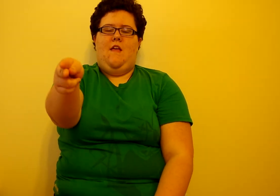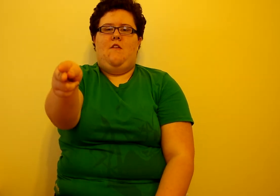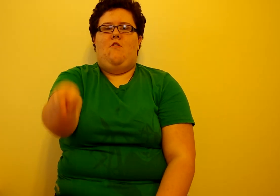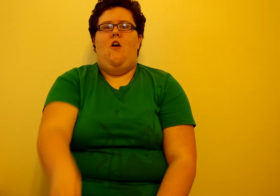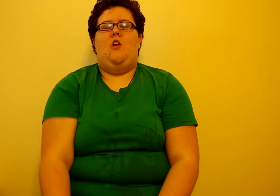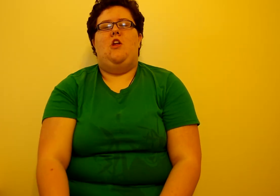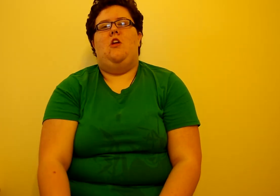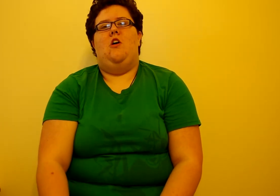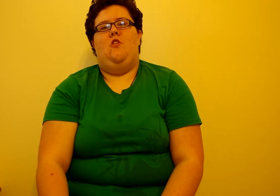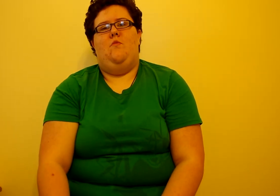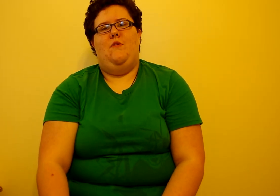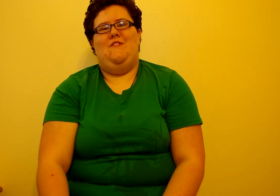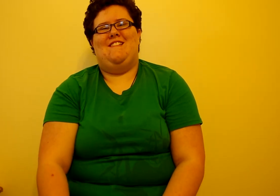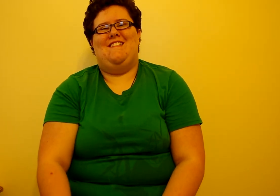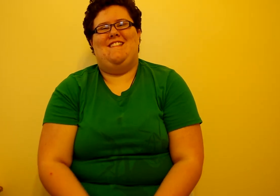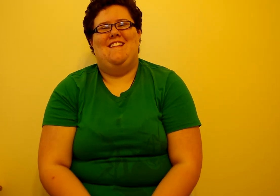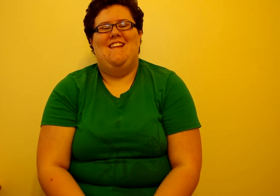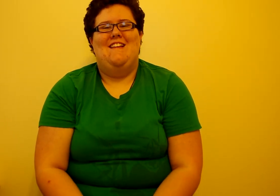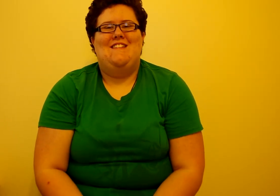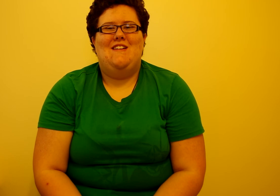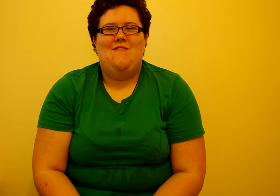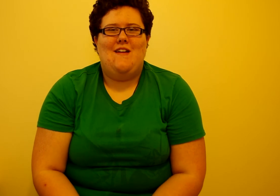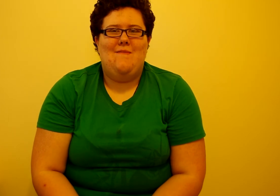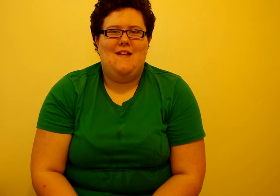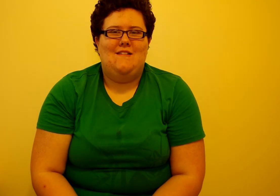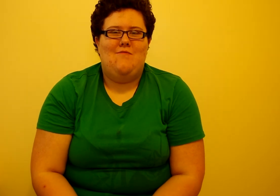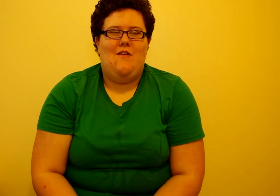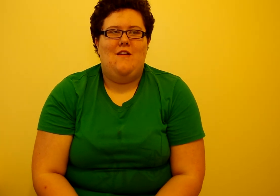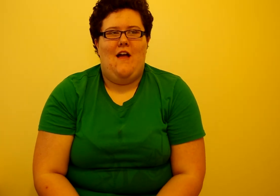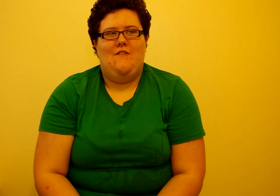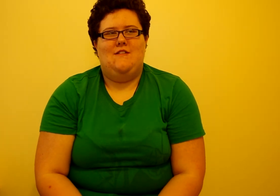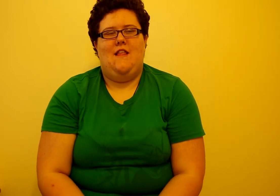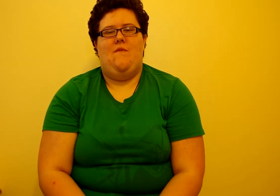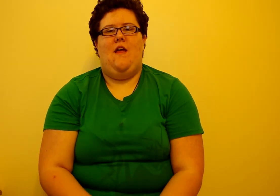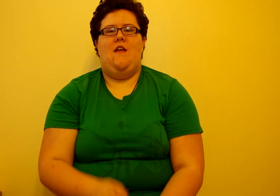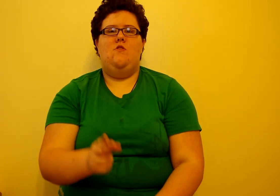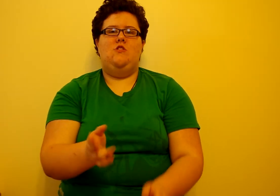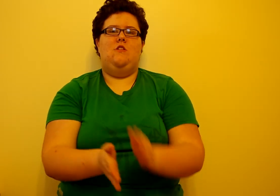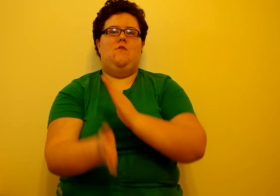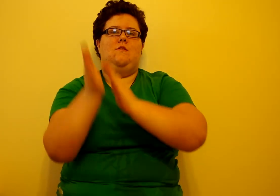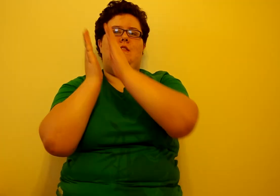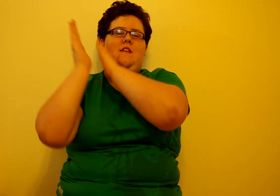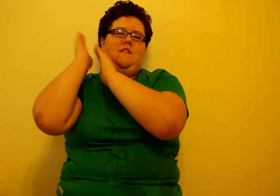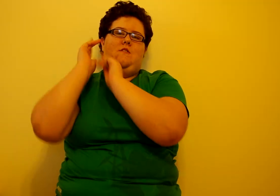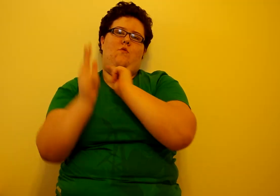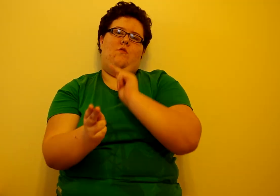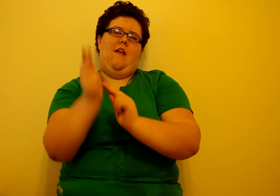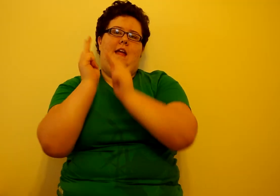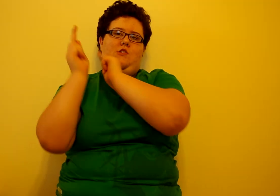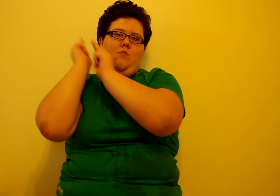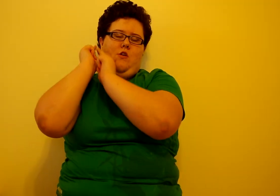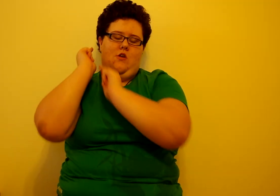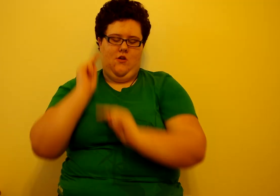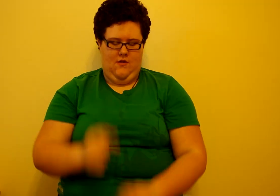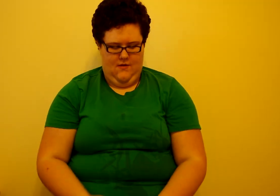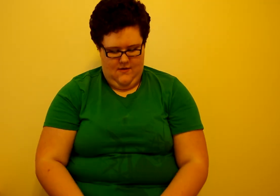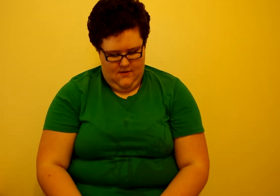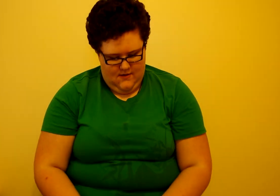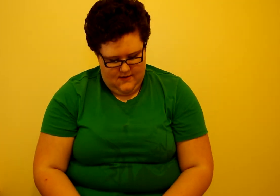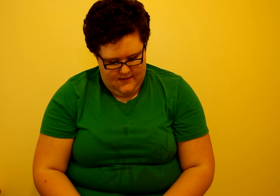you're cocking a gun almost. So I'd recommend probably not using that one. I usually use this or the H one.